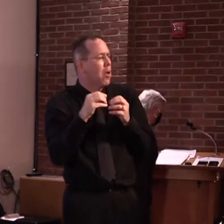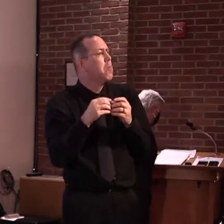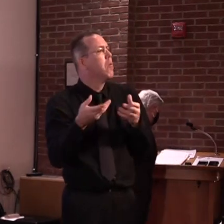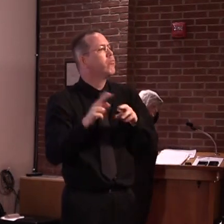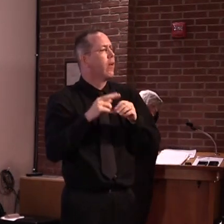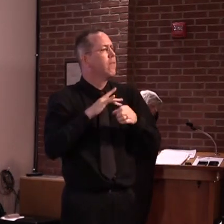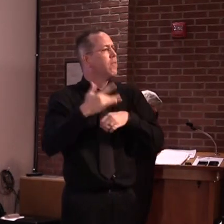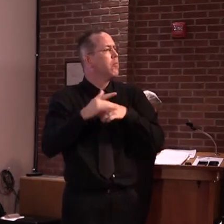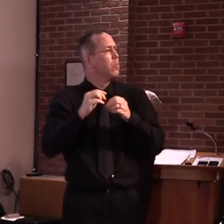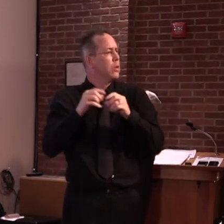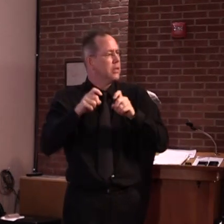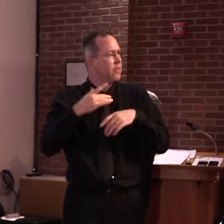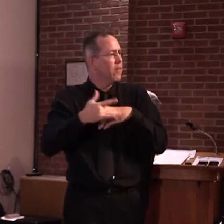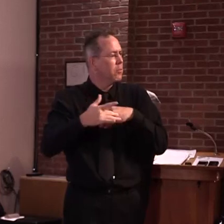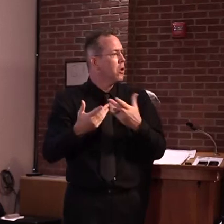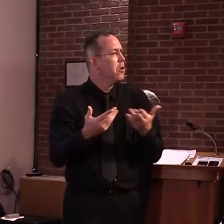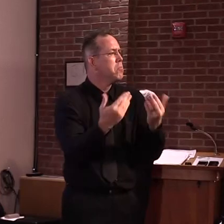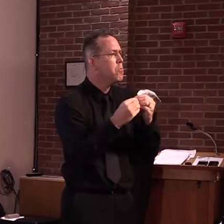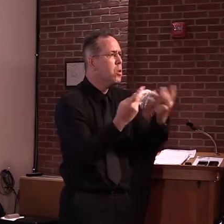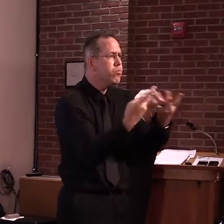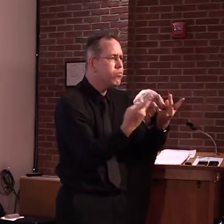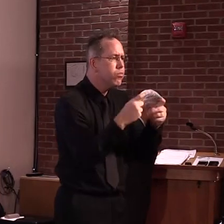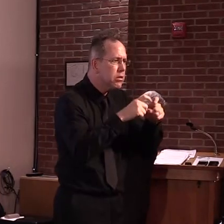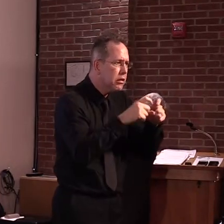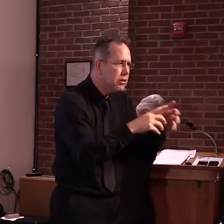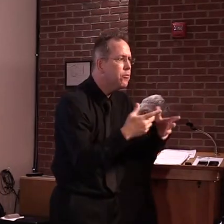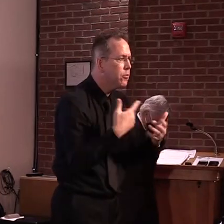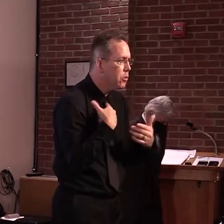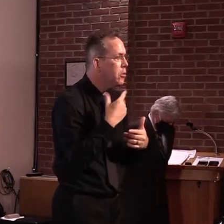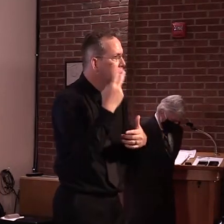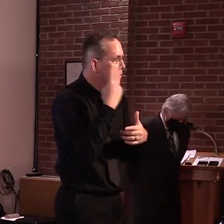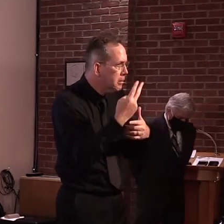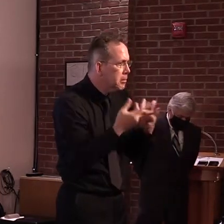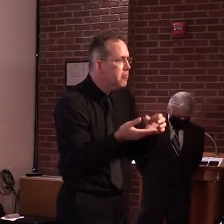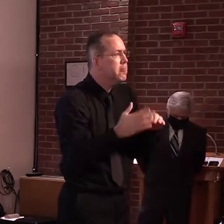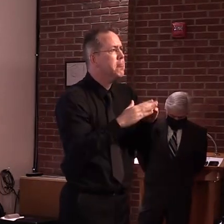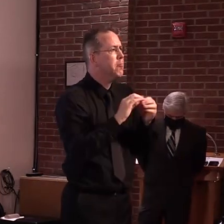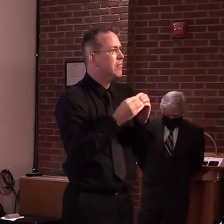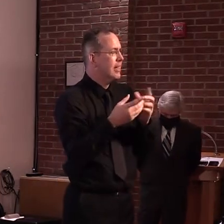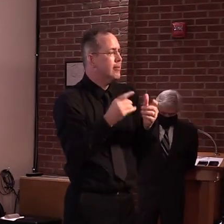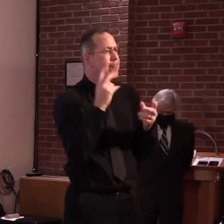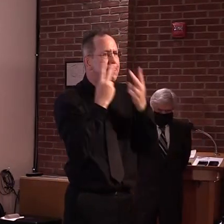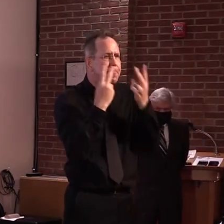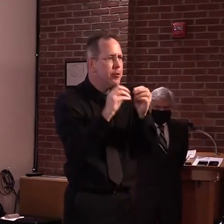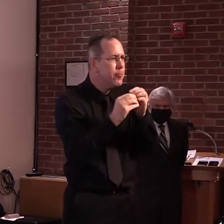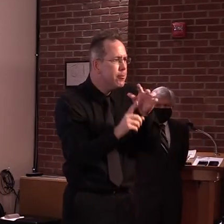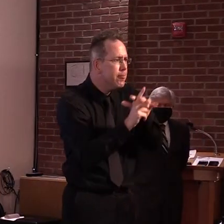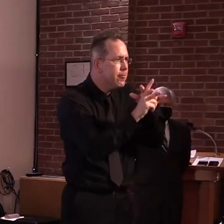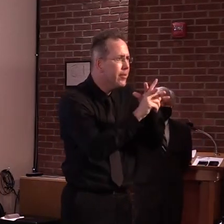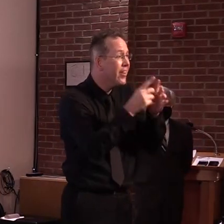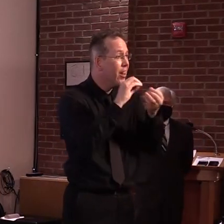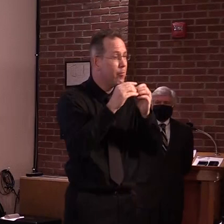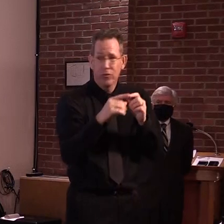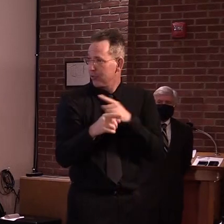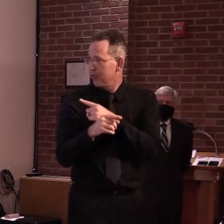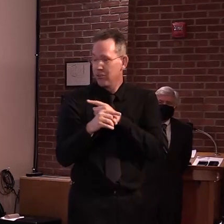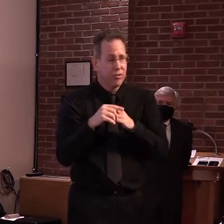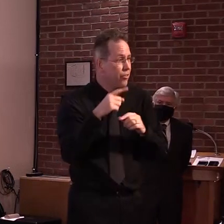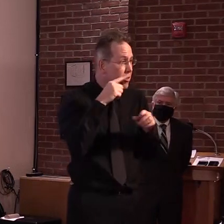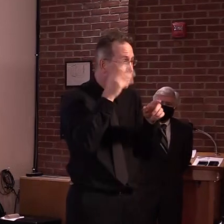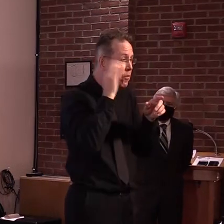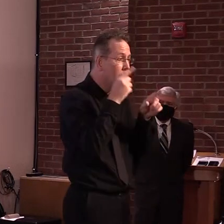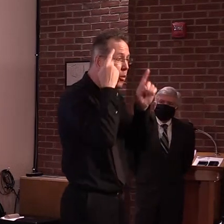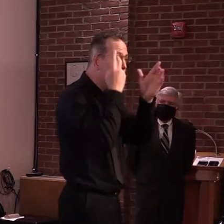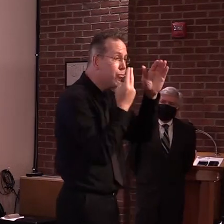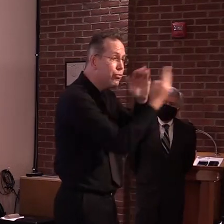increase does make us continue to deviate from our best case scenario that was run on May 12th. We have not run an additional